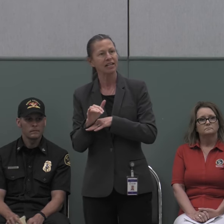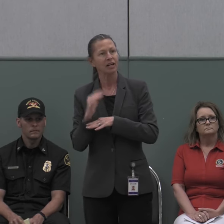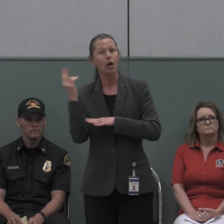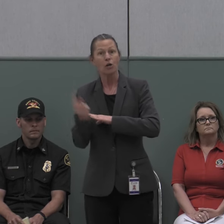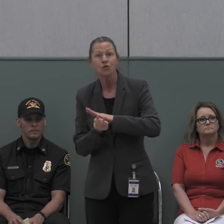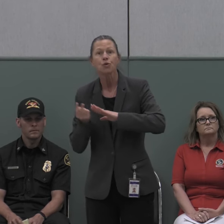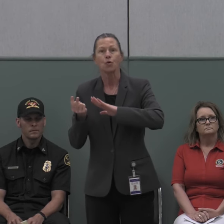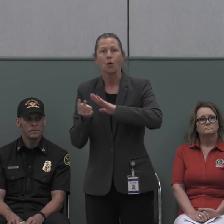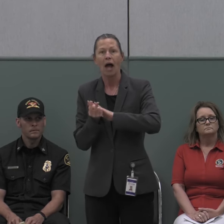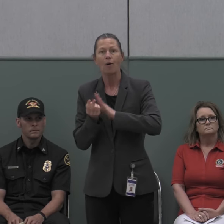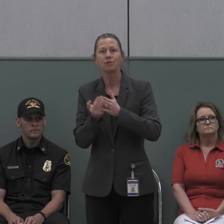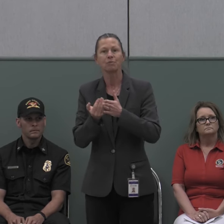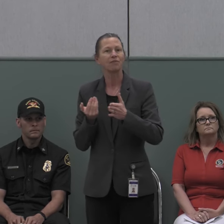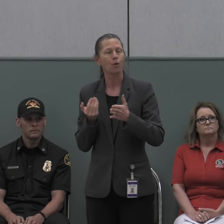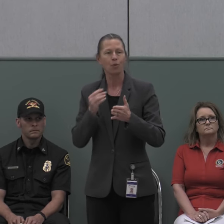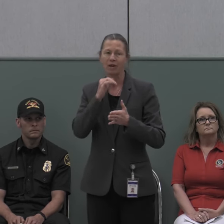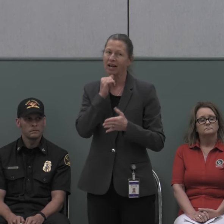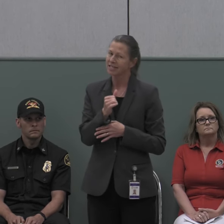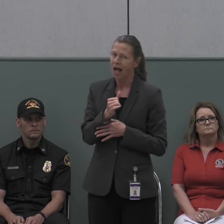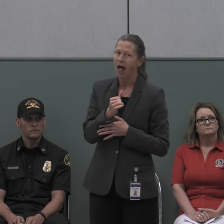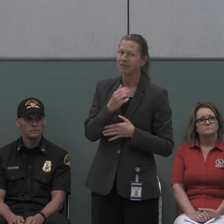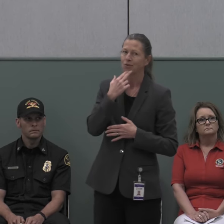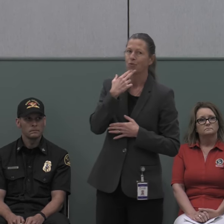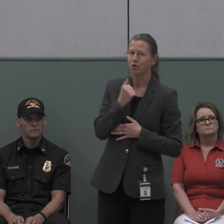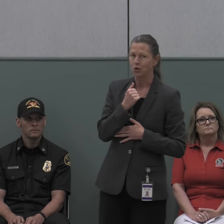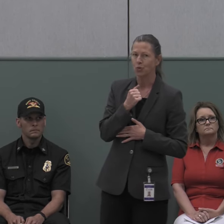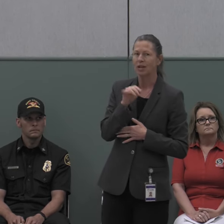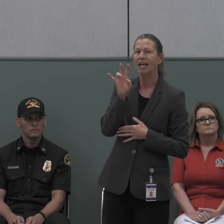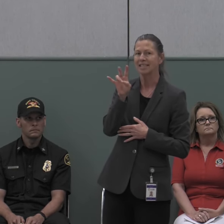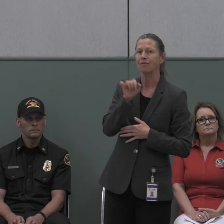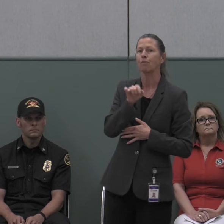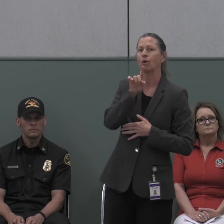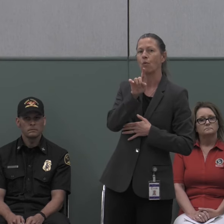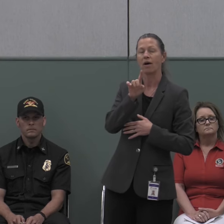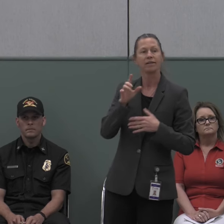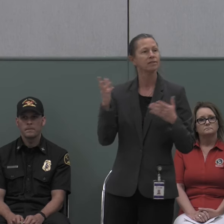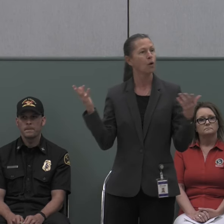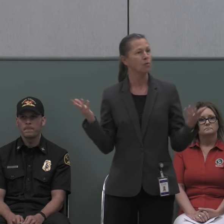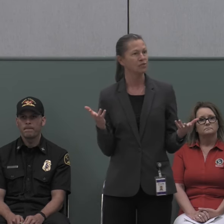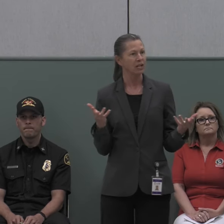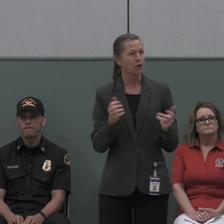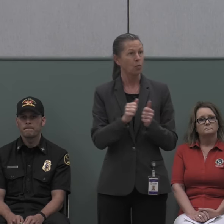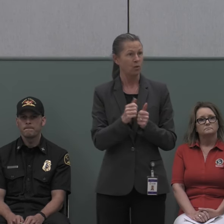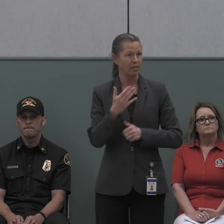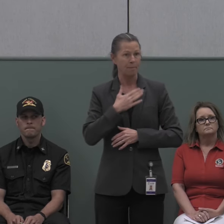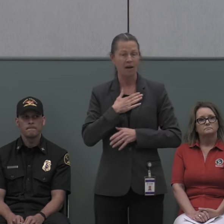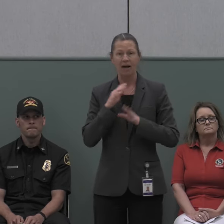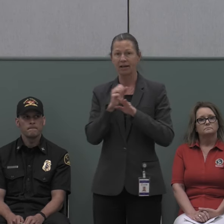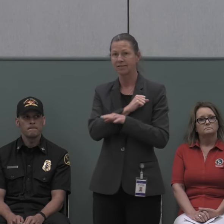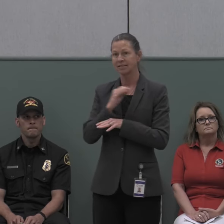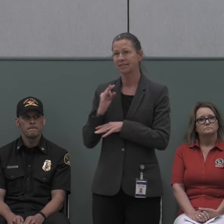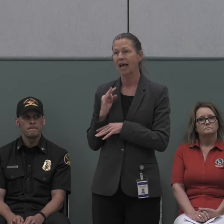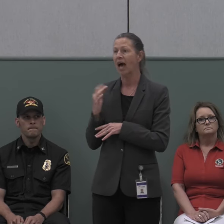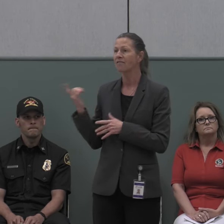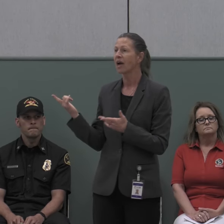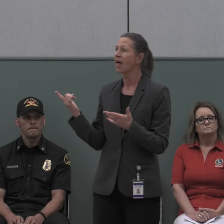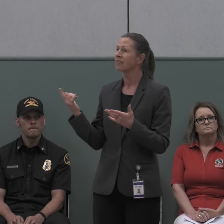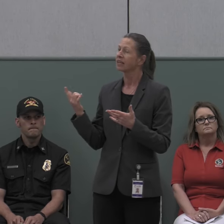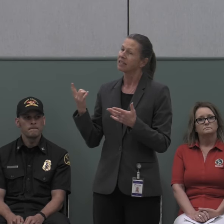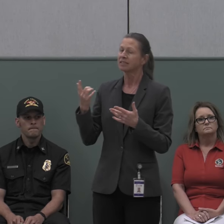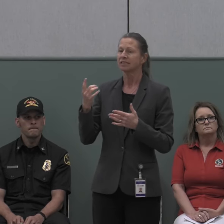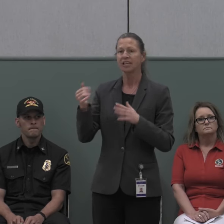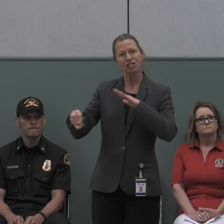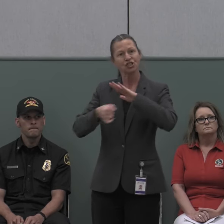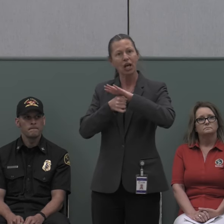had a not-so-cute 7.1. So I was here with my staff, and the shelter was empty. And within an